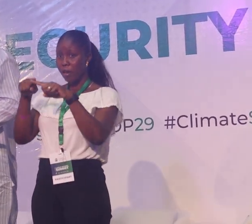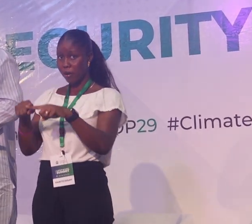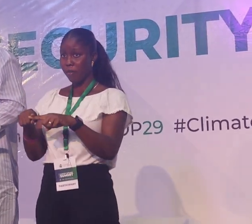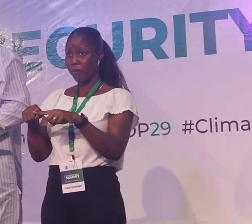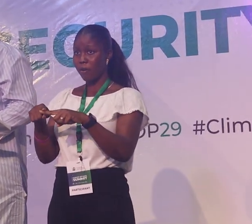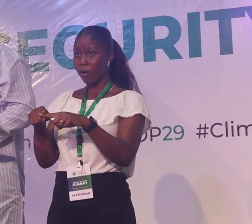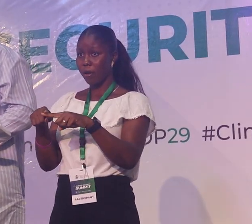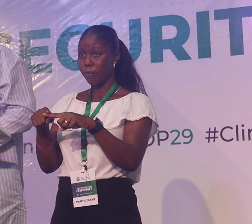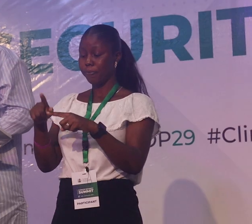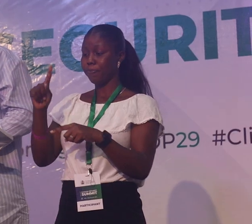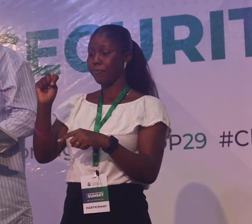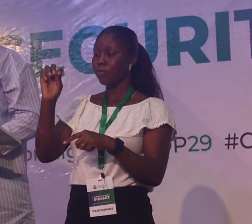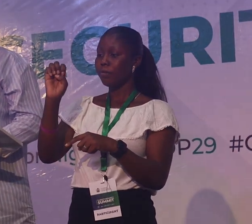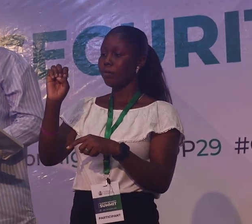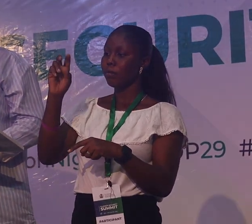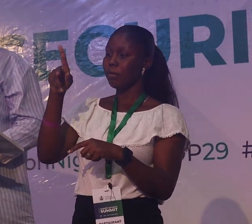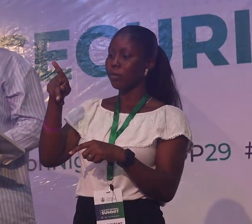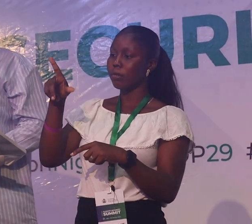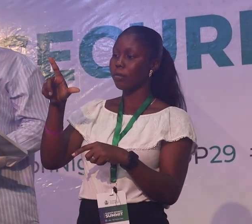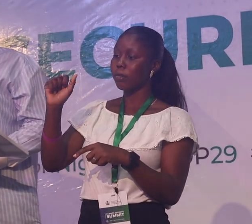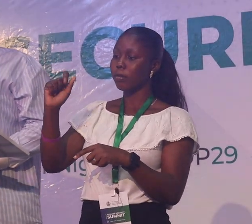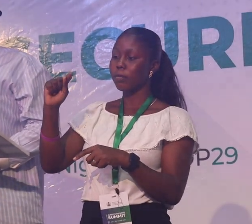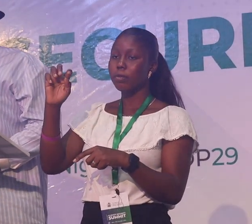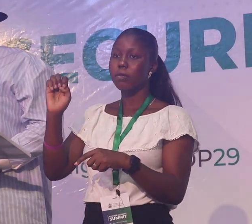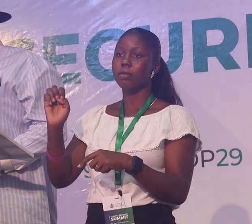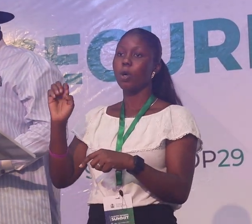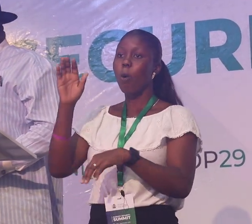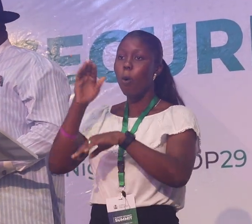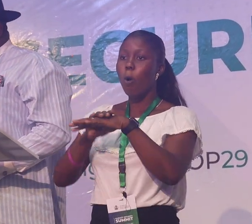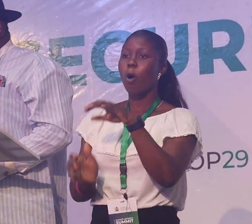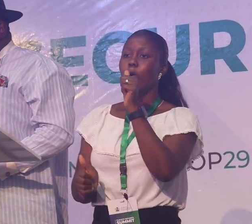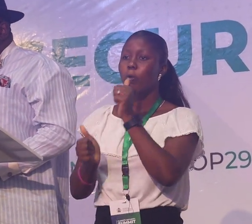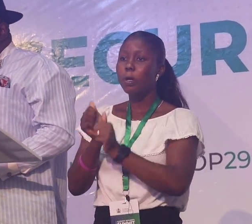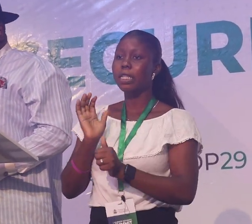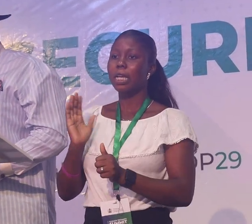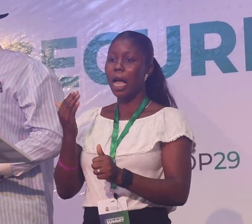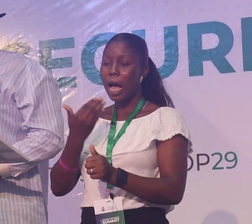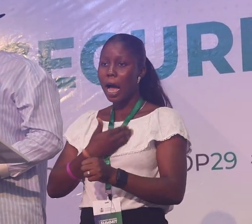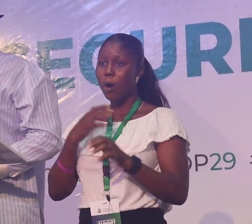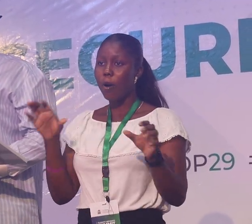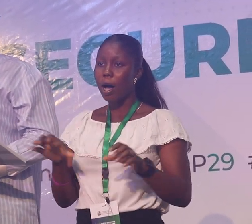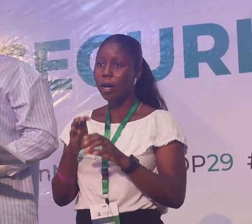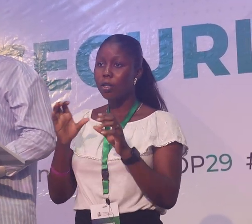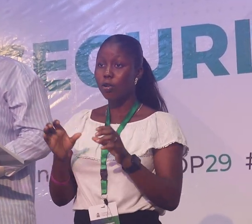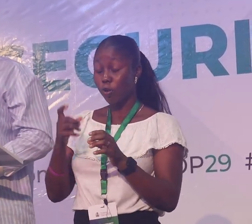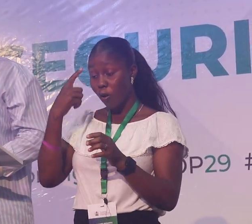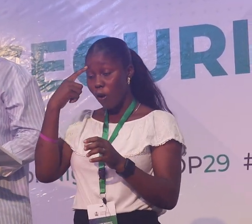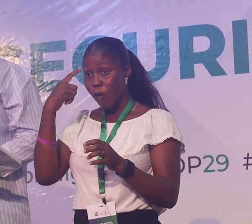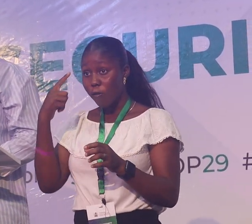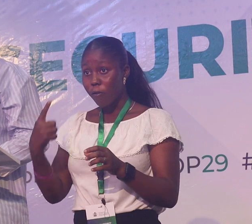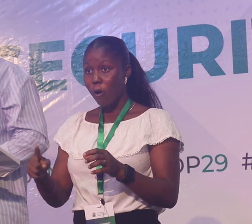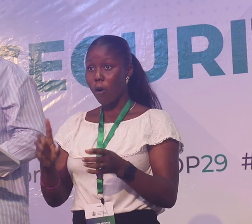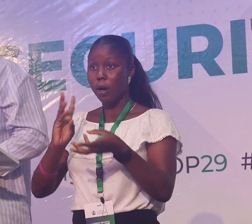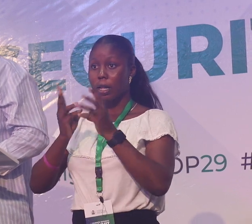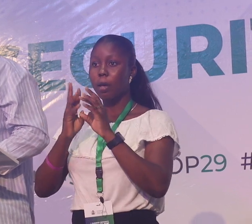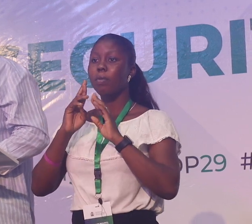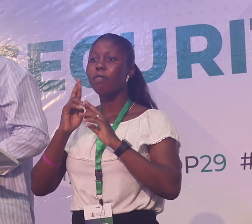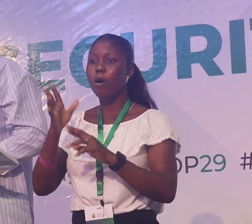template upon which our actions for climate response will rest, that will